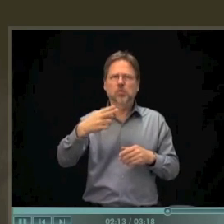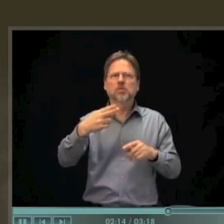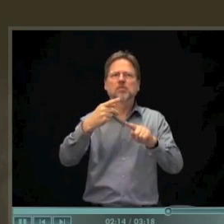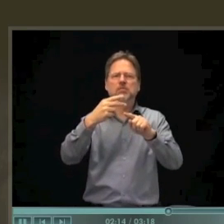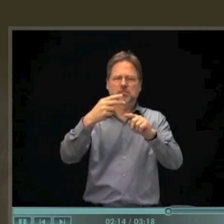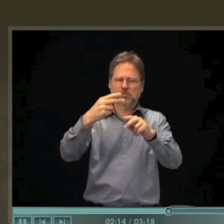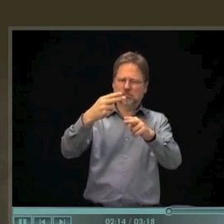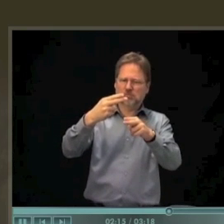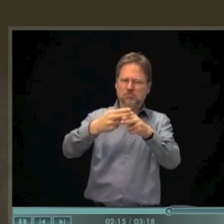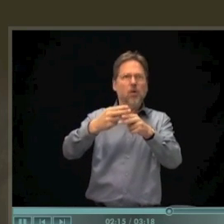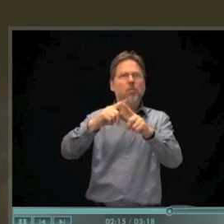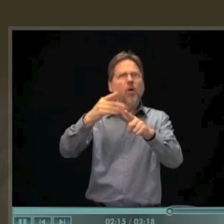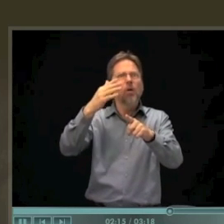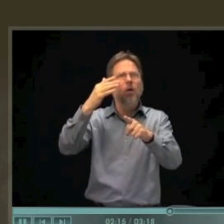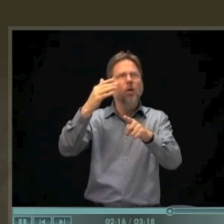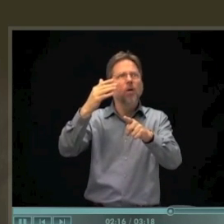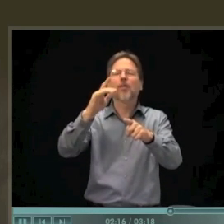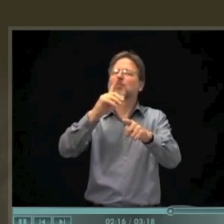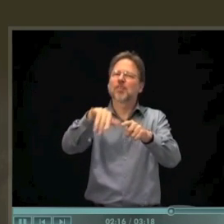But then